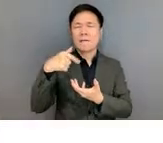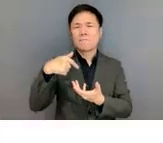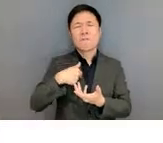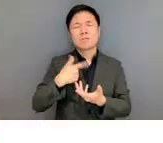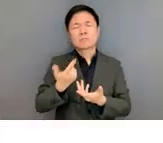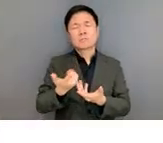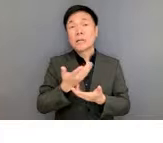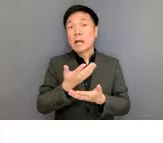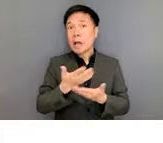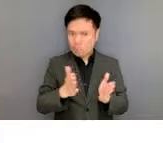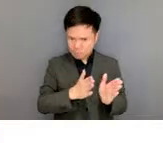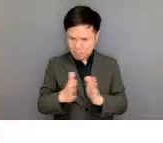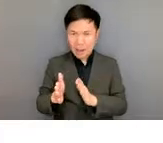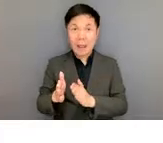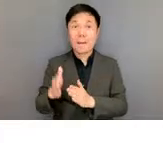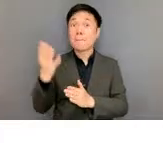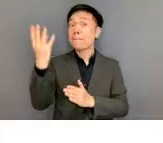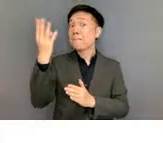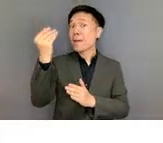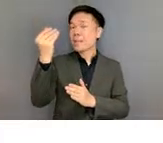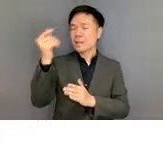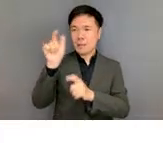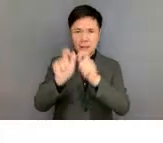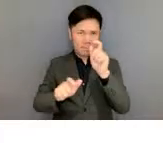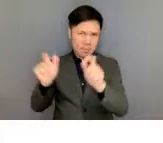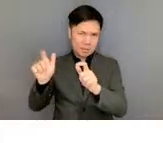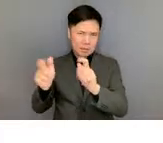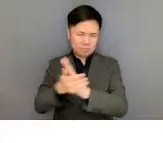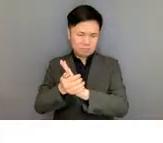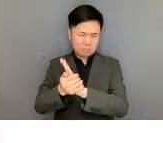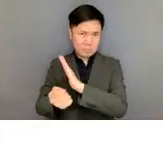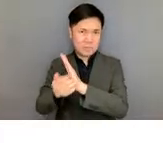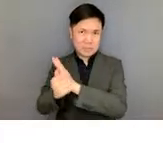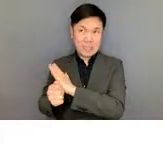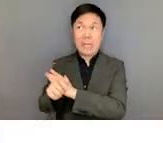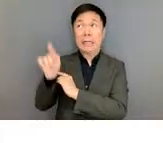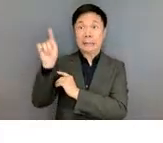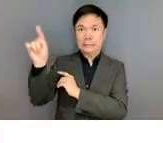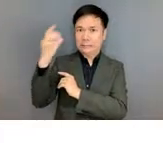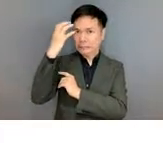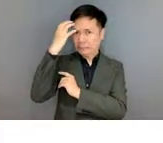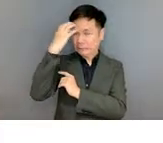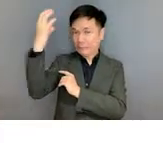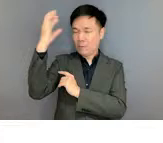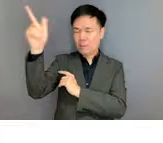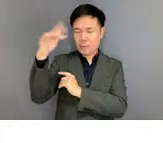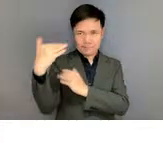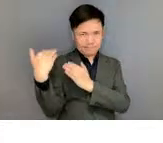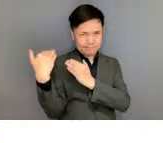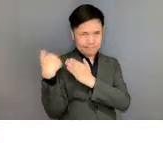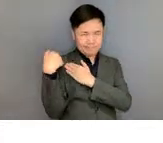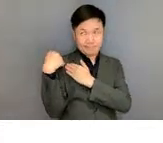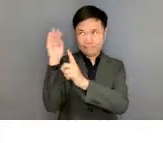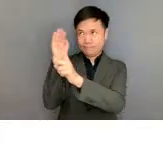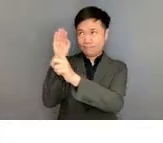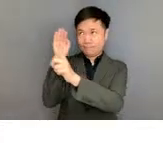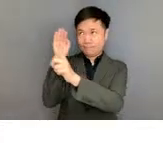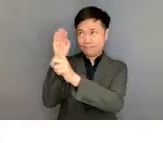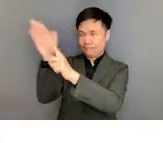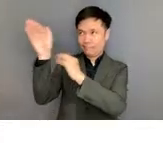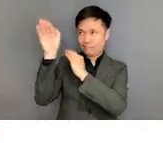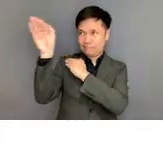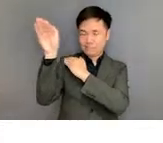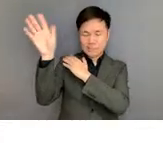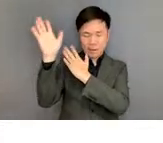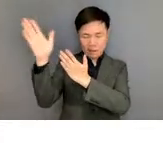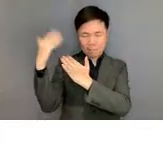need some financial human resources, and we need some accountability mechanisms. This is an ideal type. This is what an